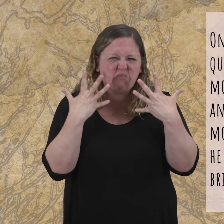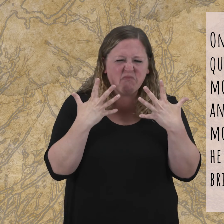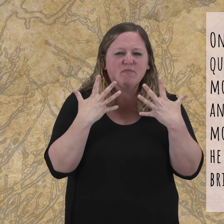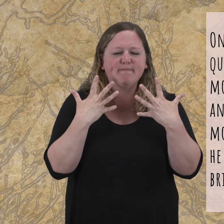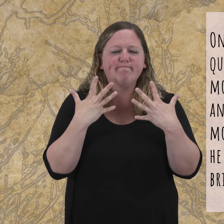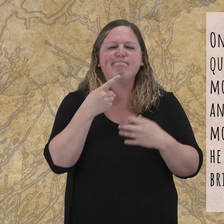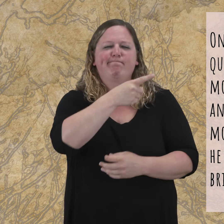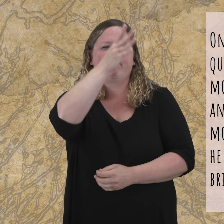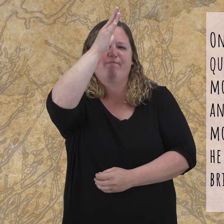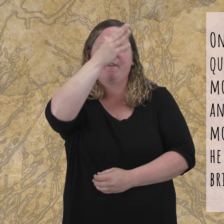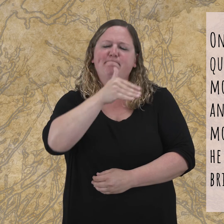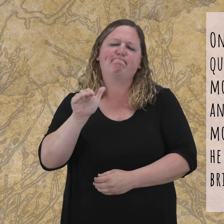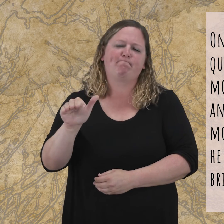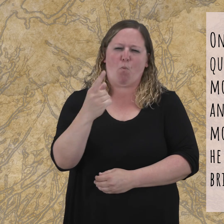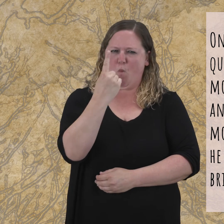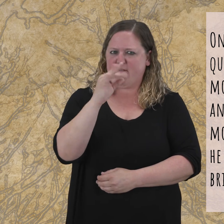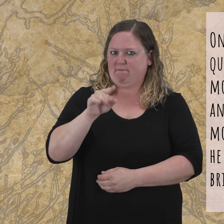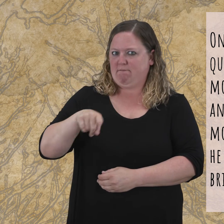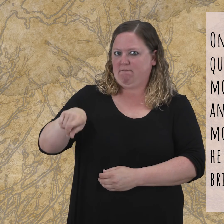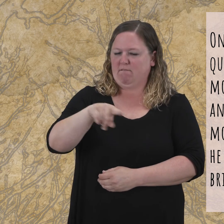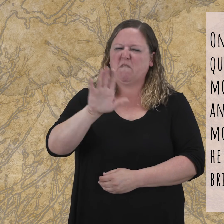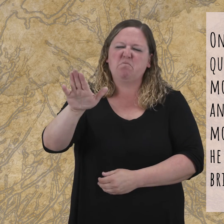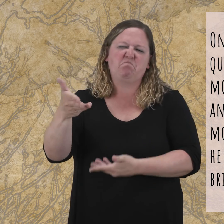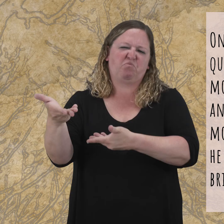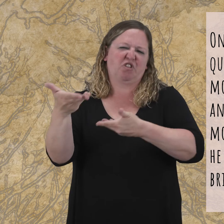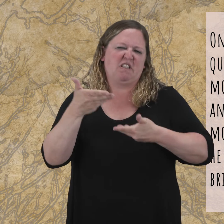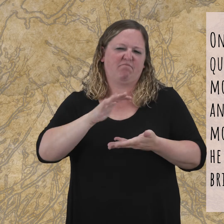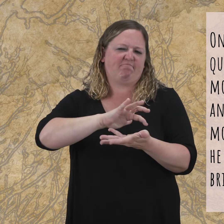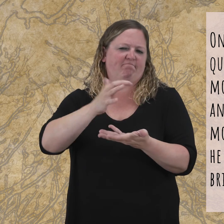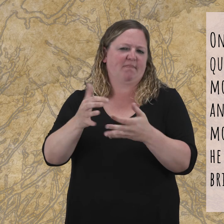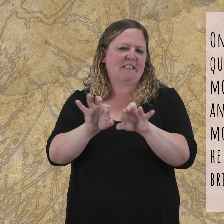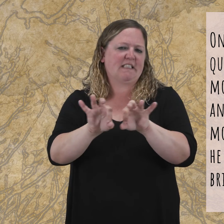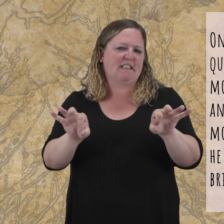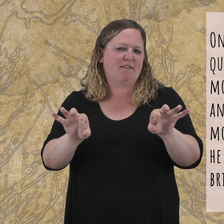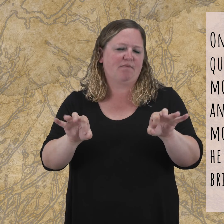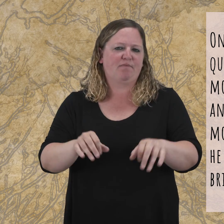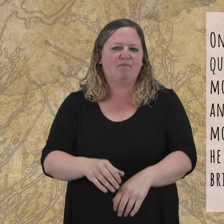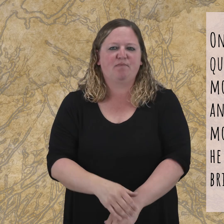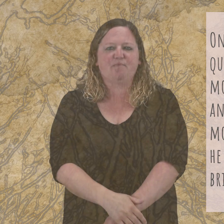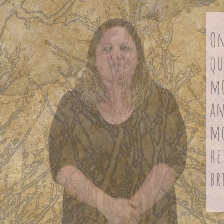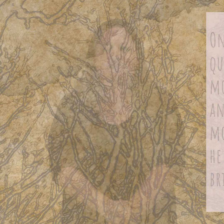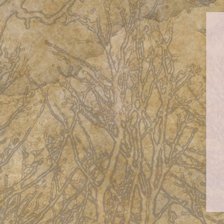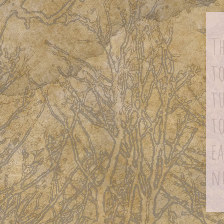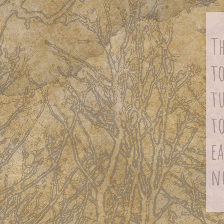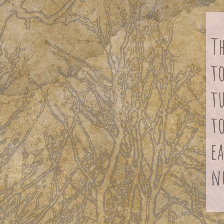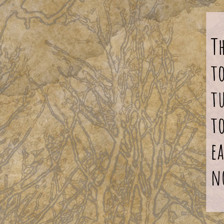surly manner, he asked one of them to bring him a bundle of sticks.